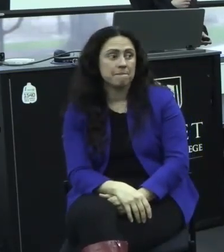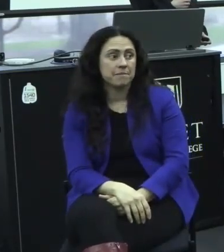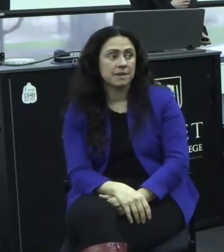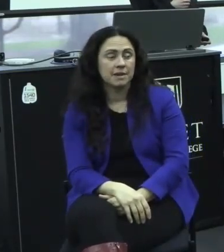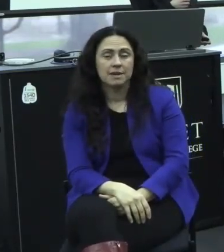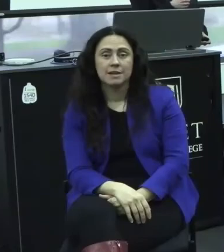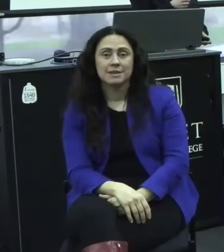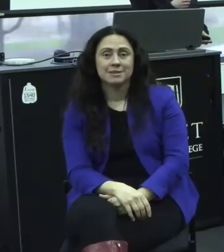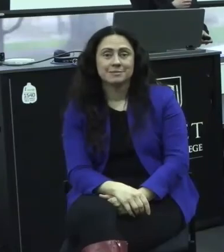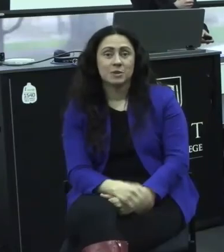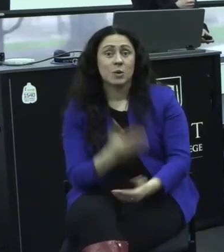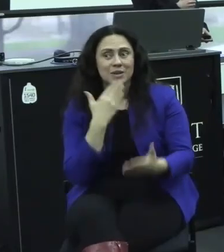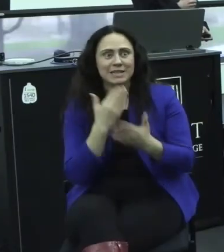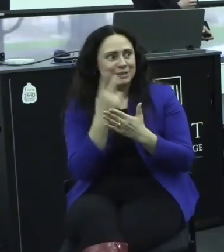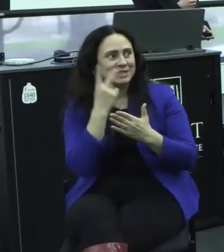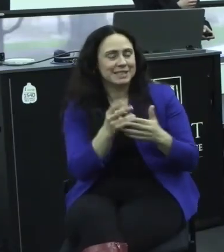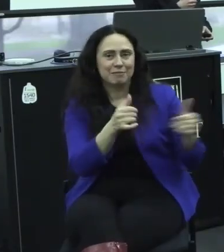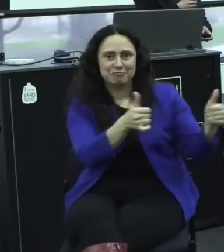Well, that's good to see.